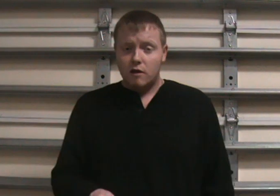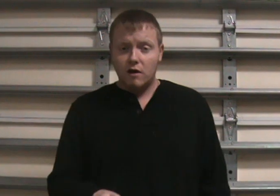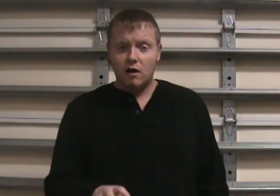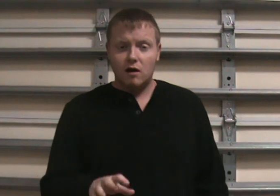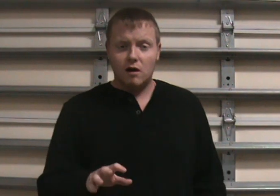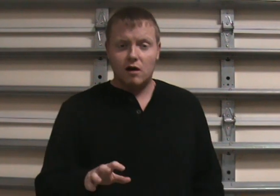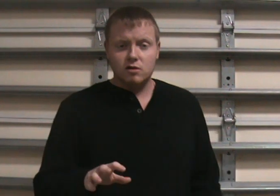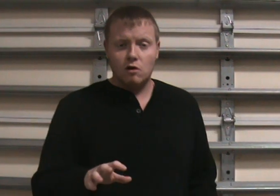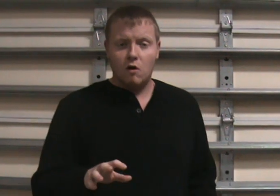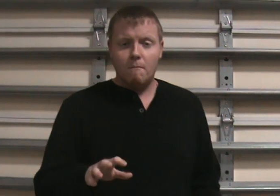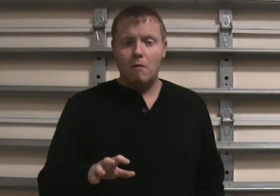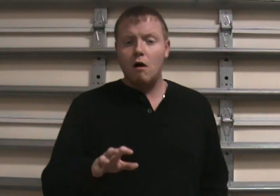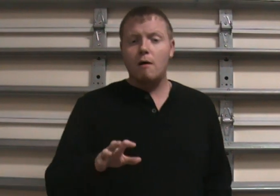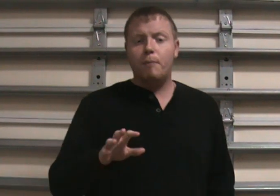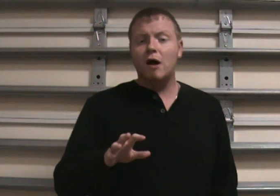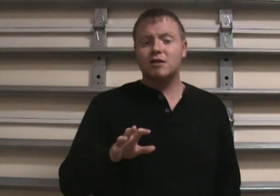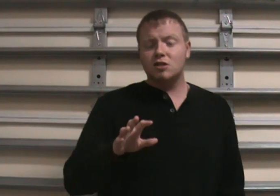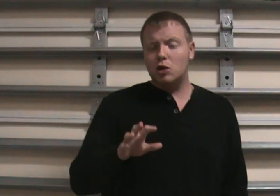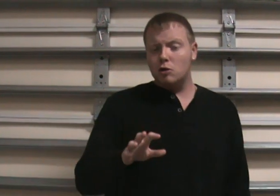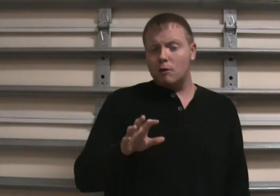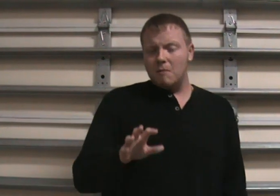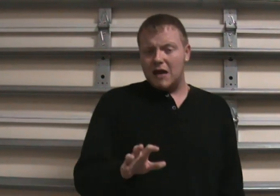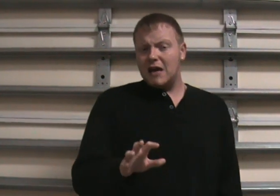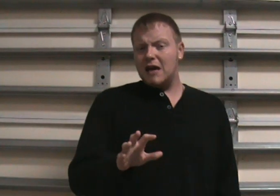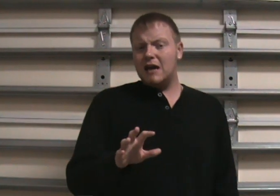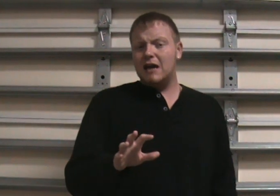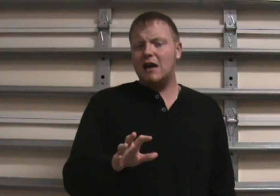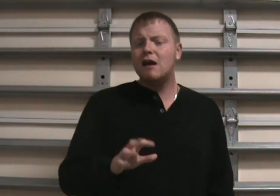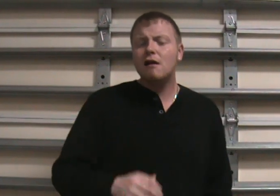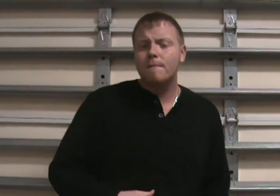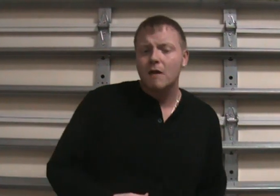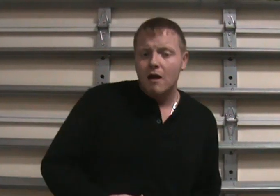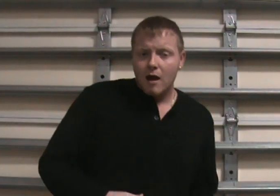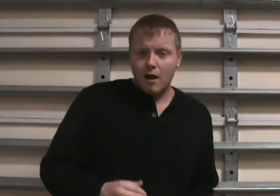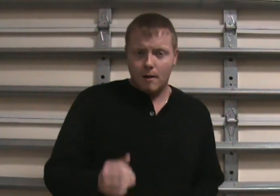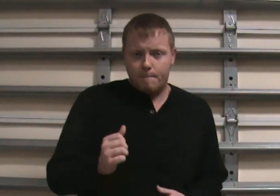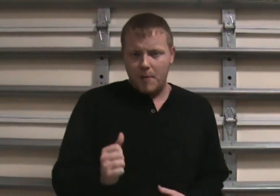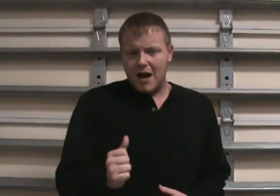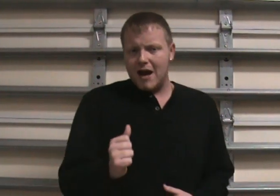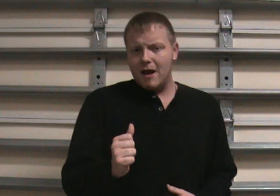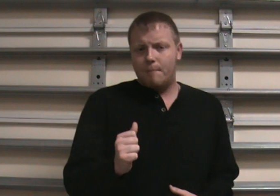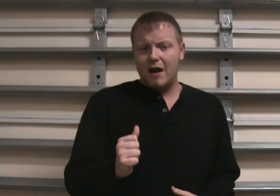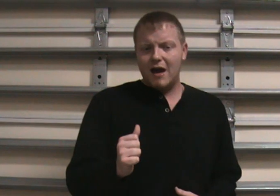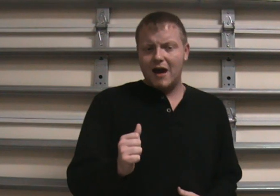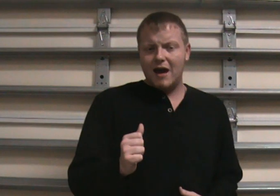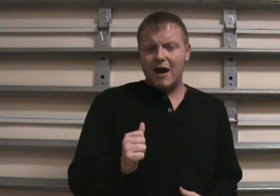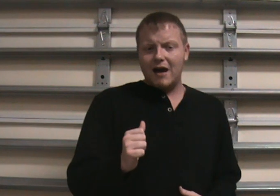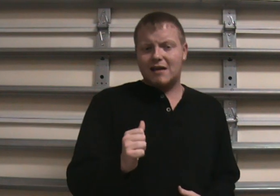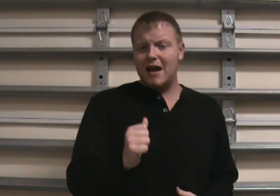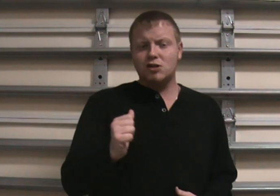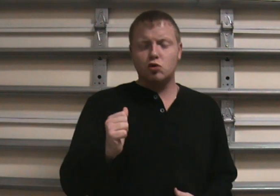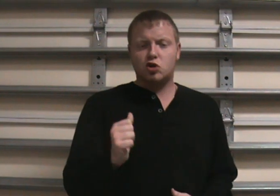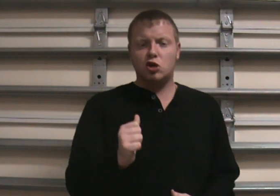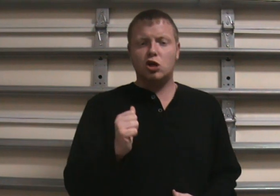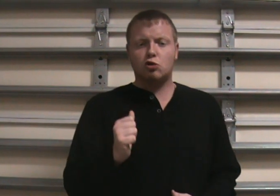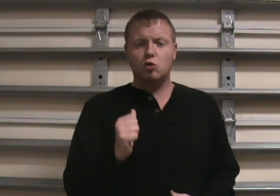There's no one more important to me. And baby, can't you see through